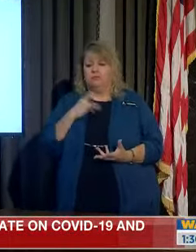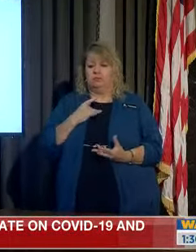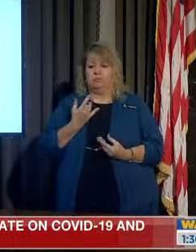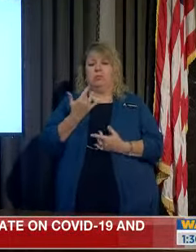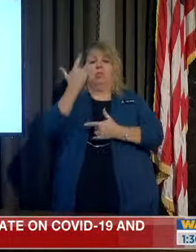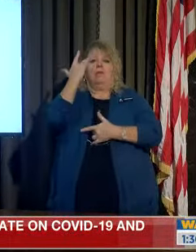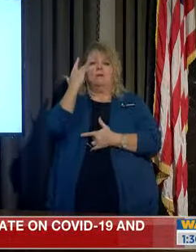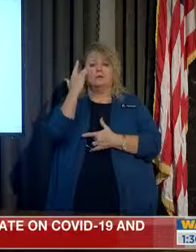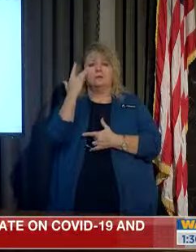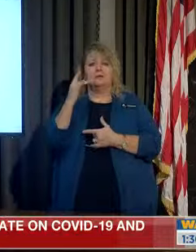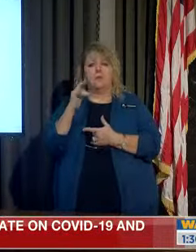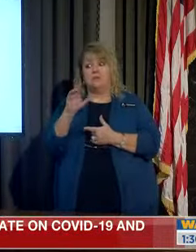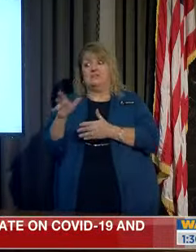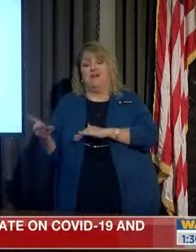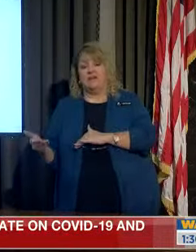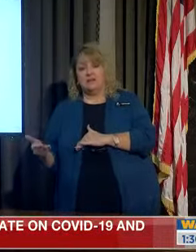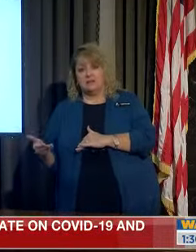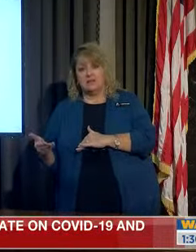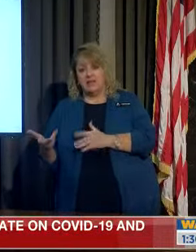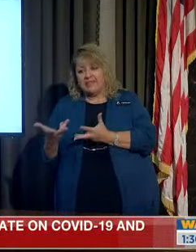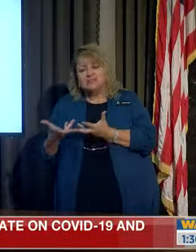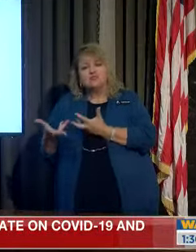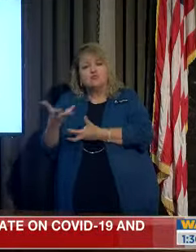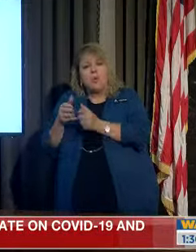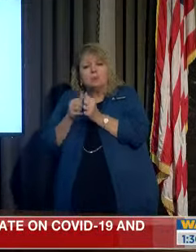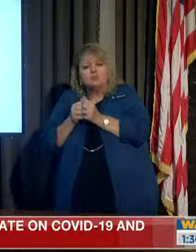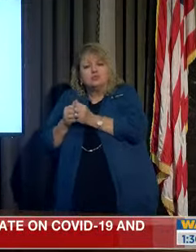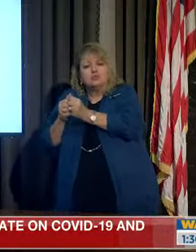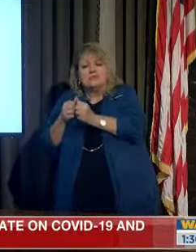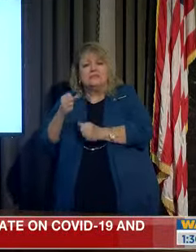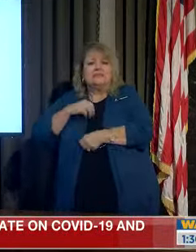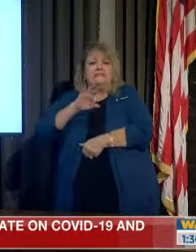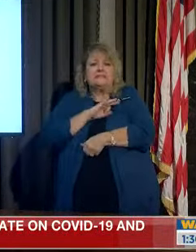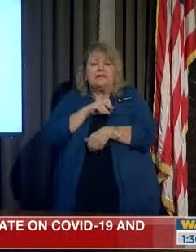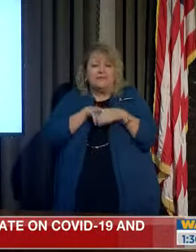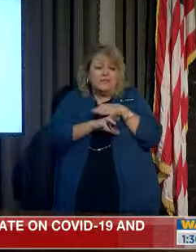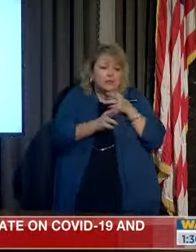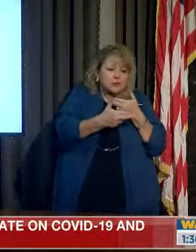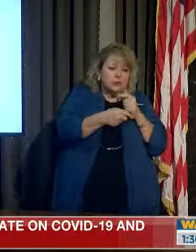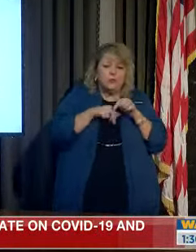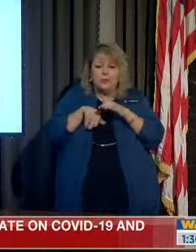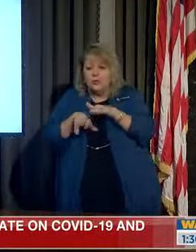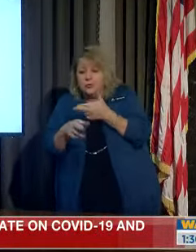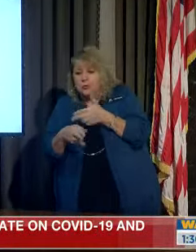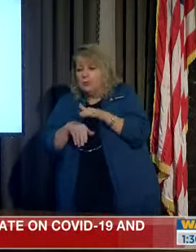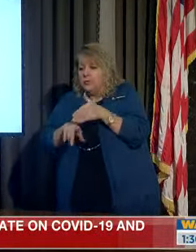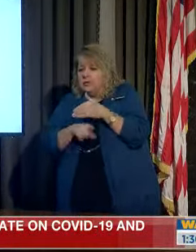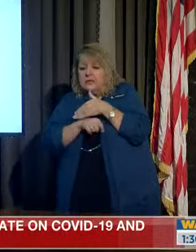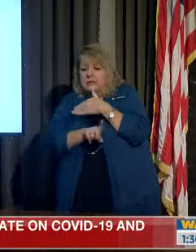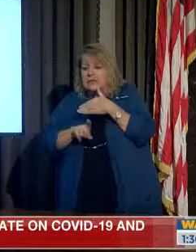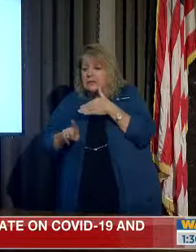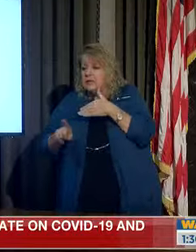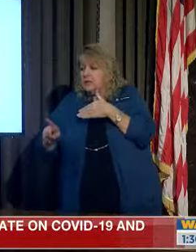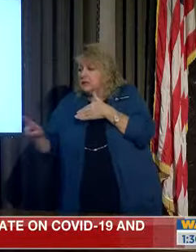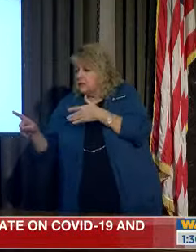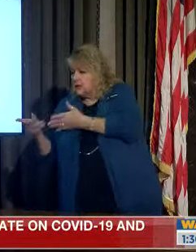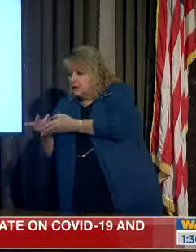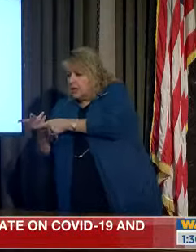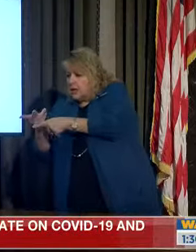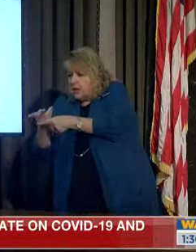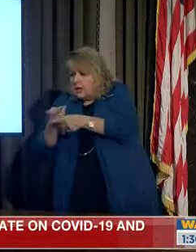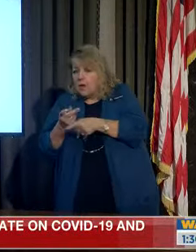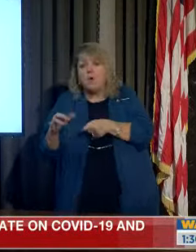spread because it's a close-knit congregate setting where staff are going from room to room and patients are congregating, these